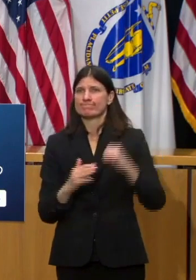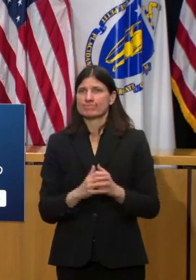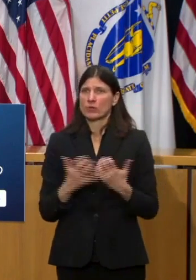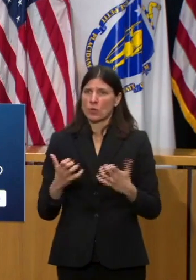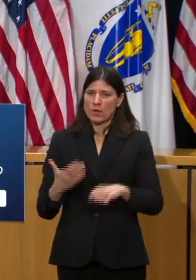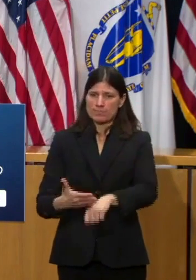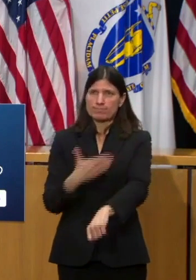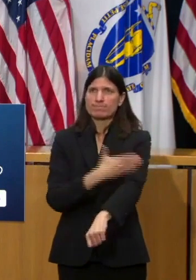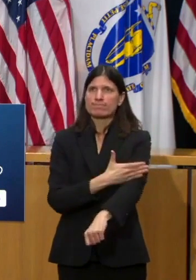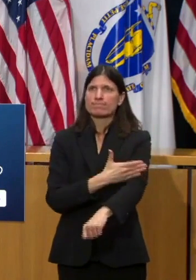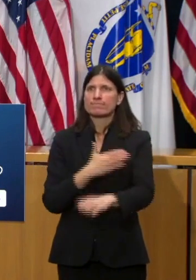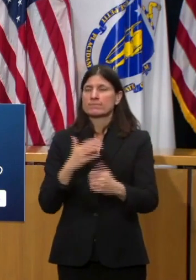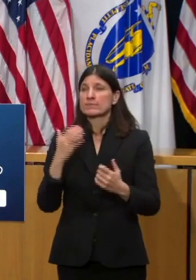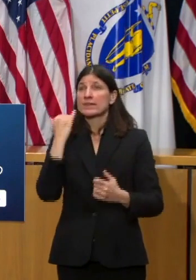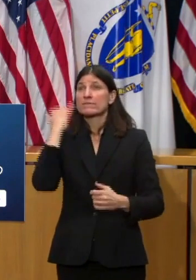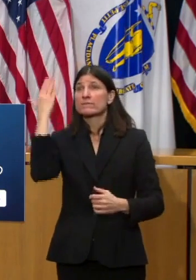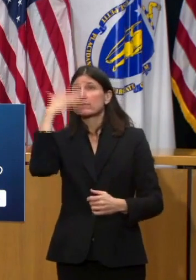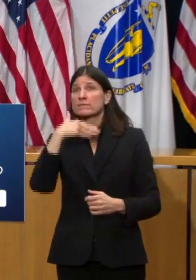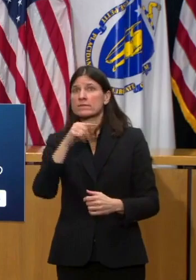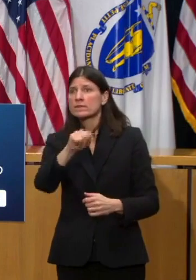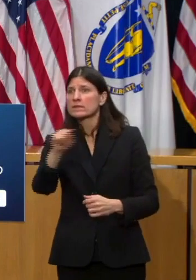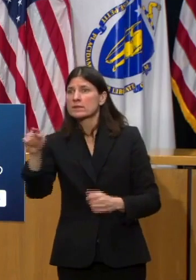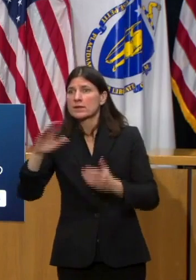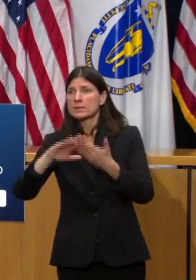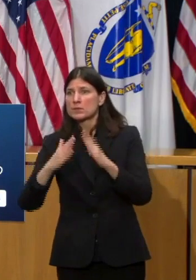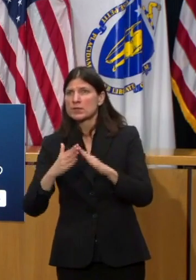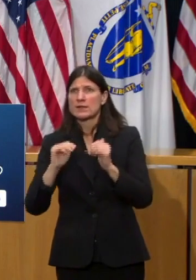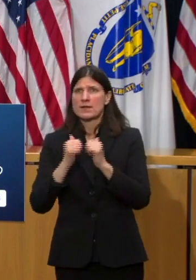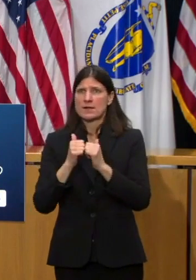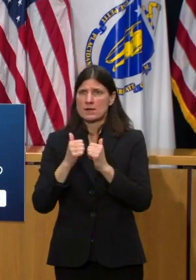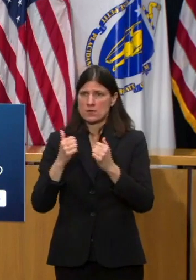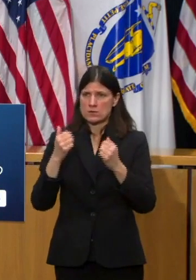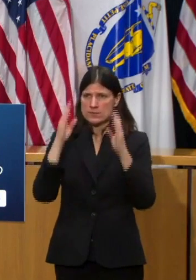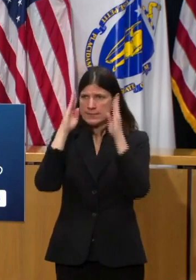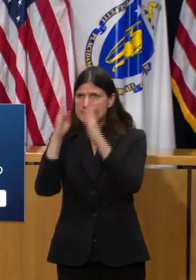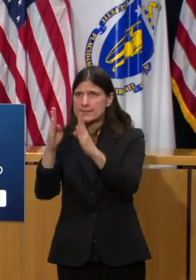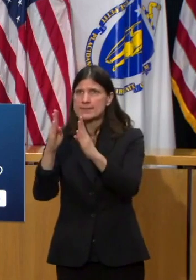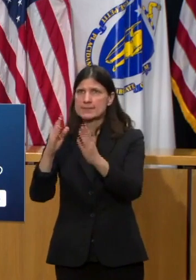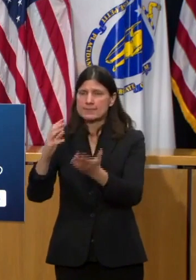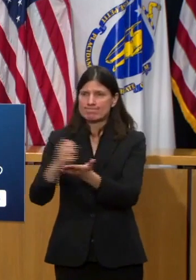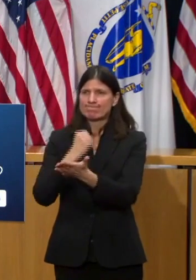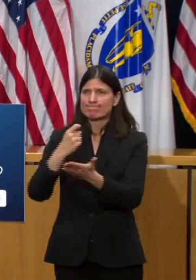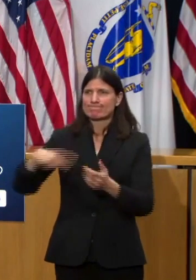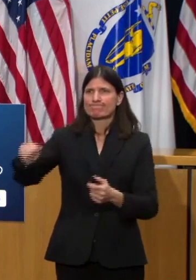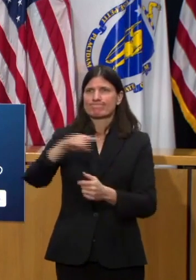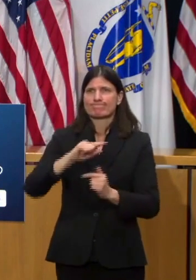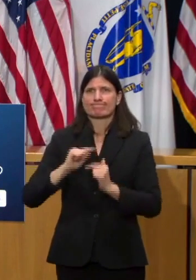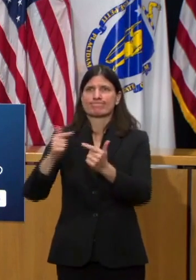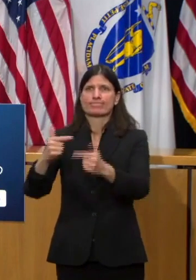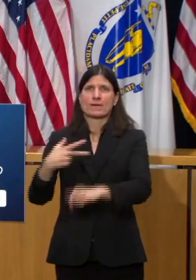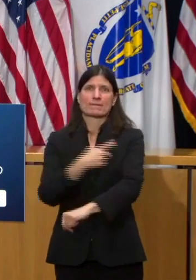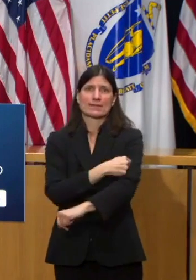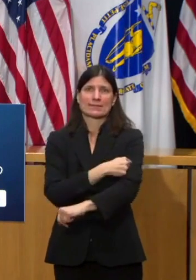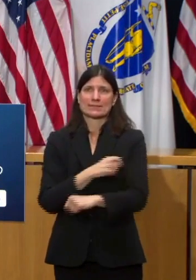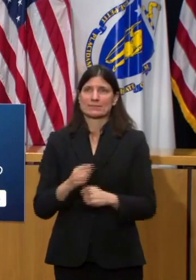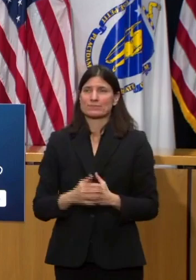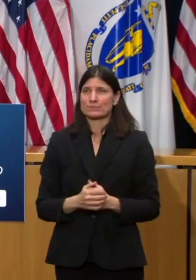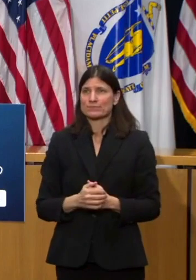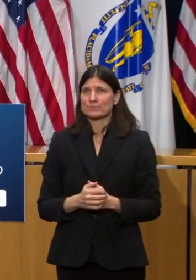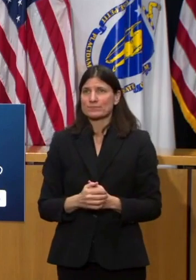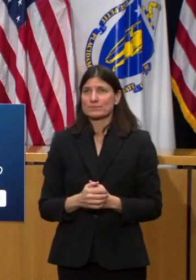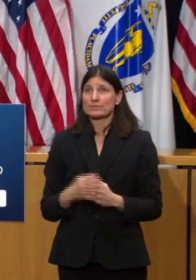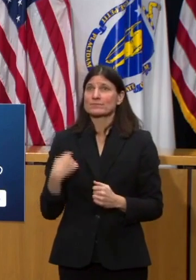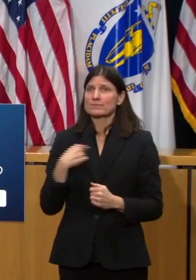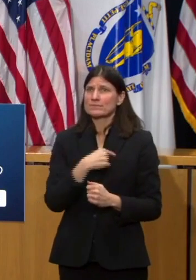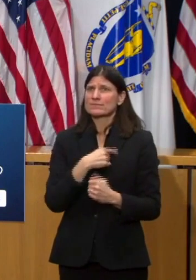at least estimate if they belong to certain communities or not. But we're going to continue to invest in the